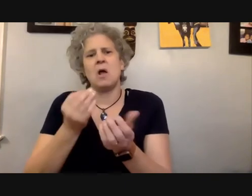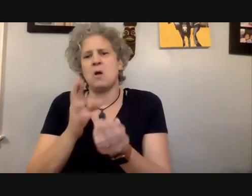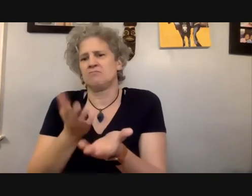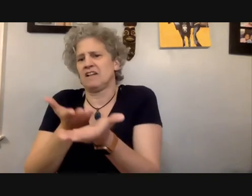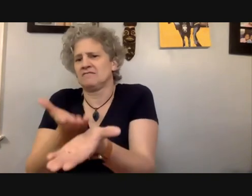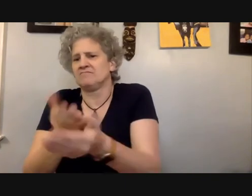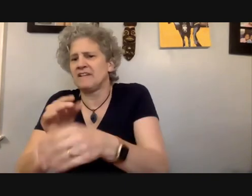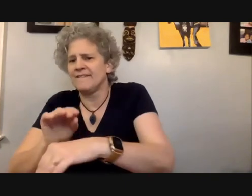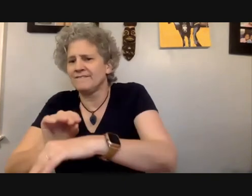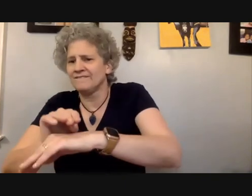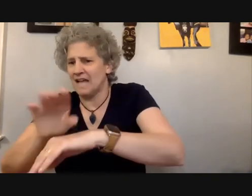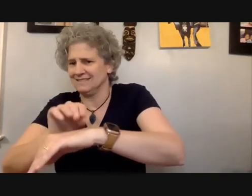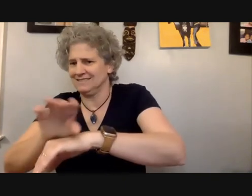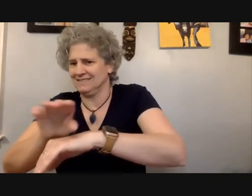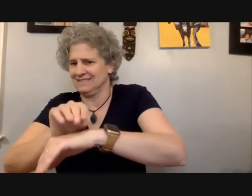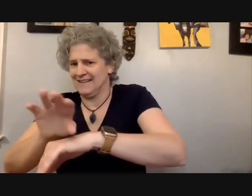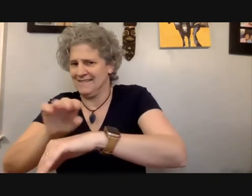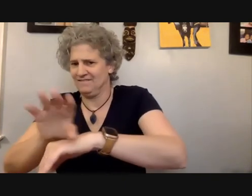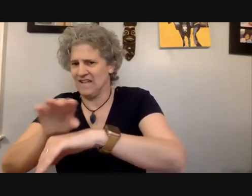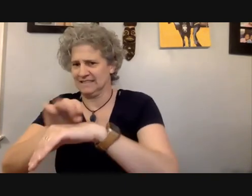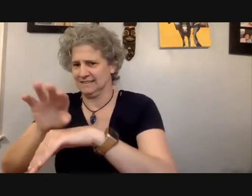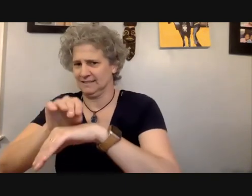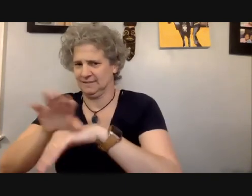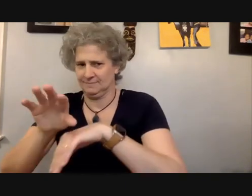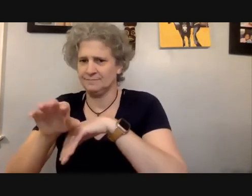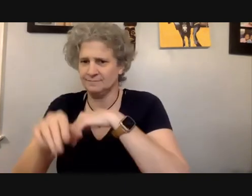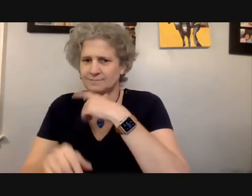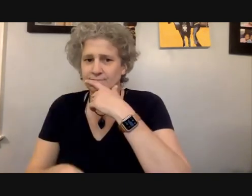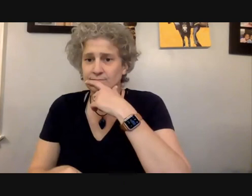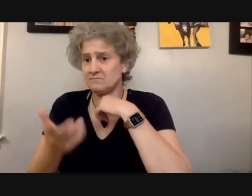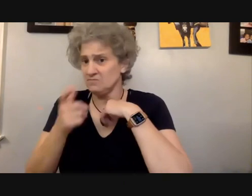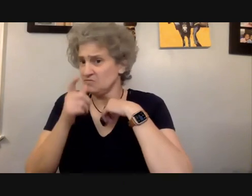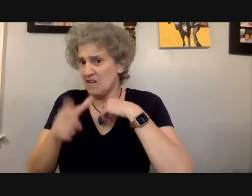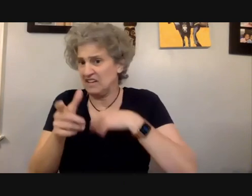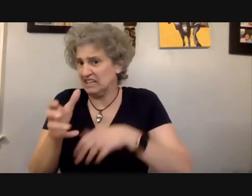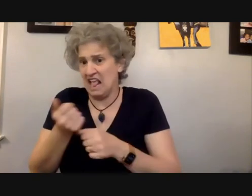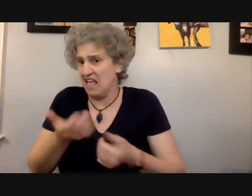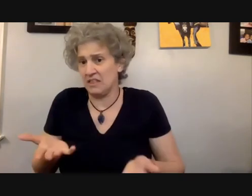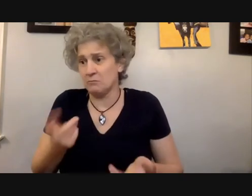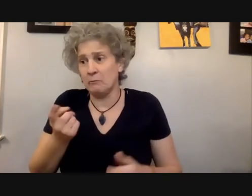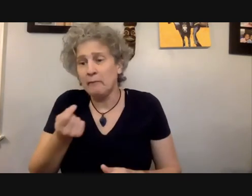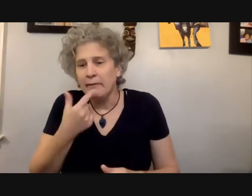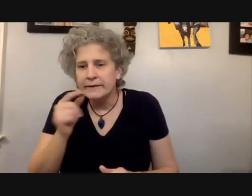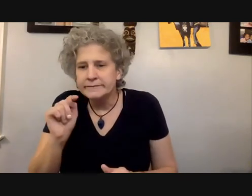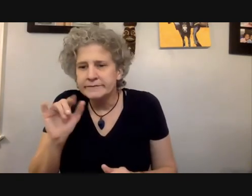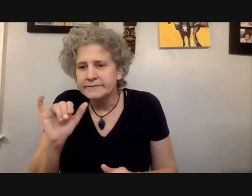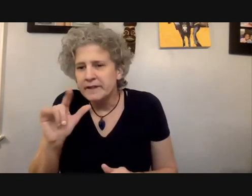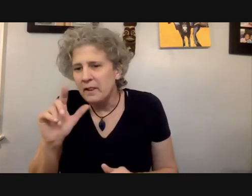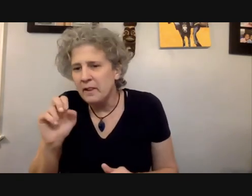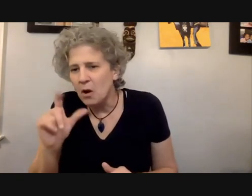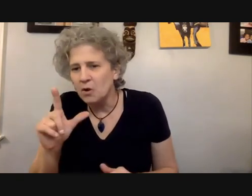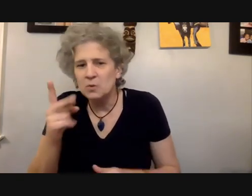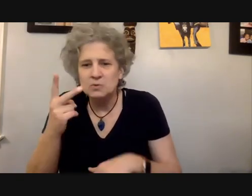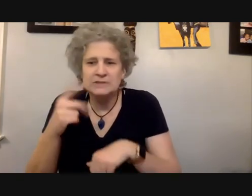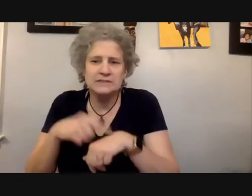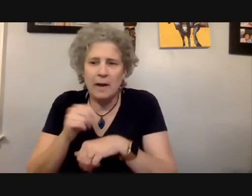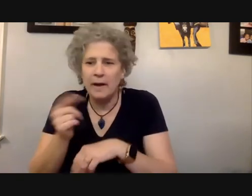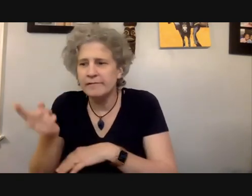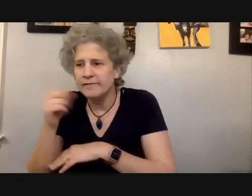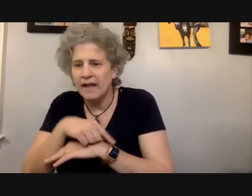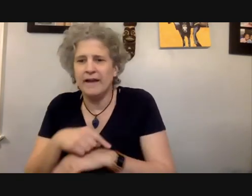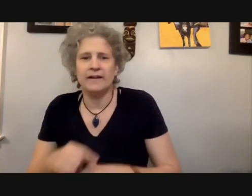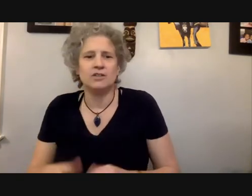that means, things that come up with the body. And then, of course, last section here, prescription or advice.